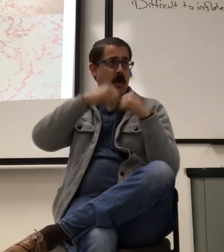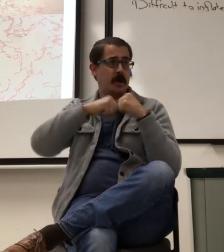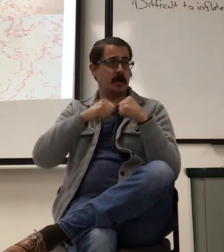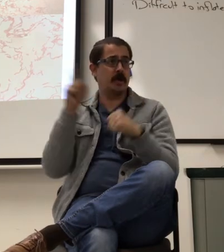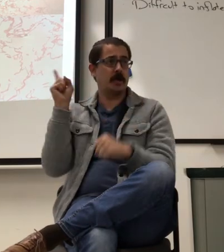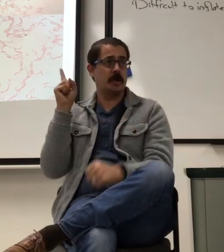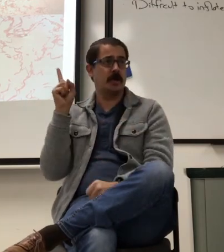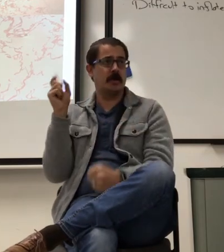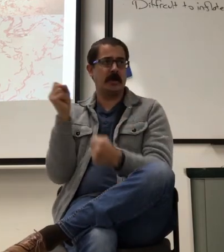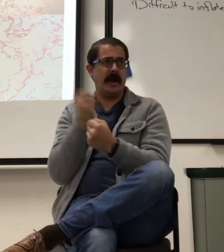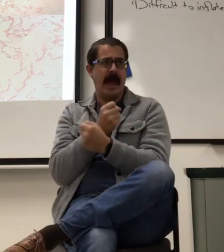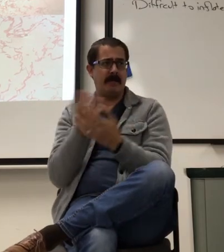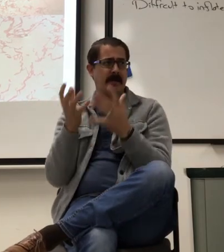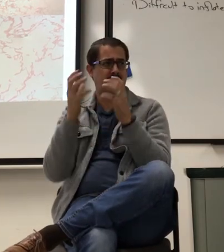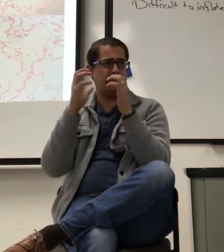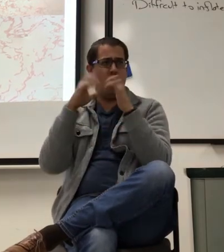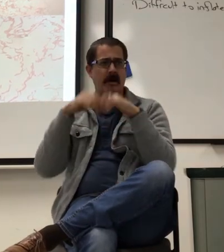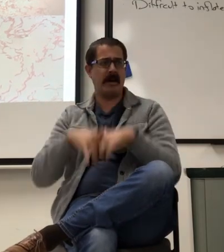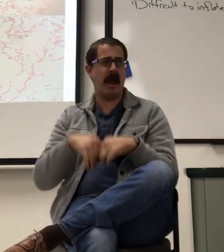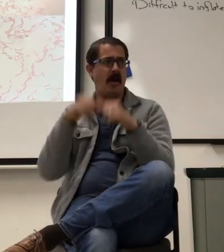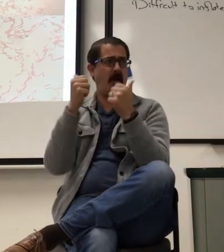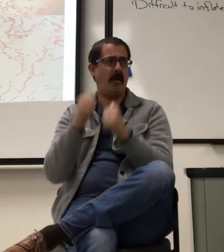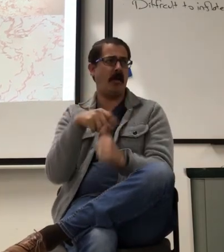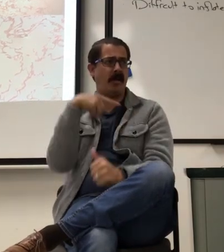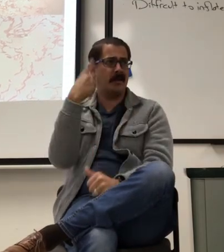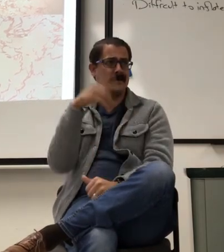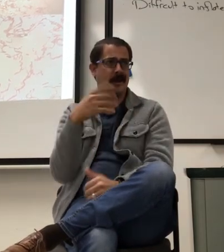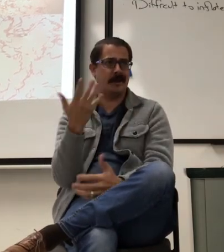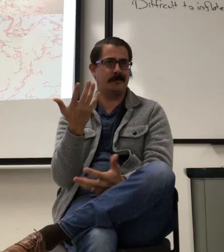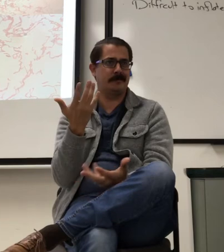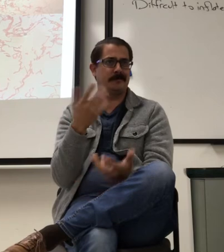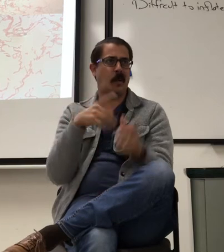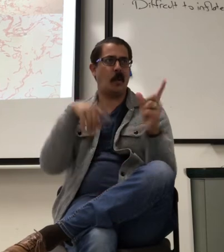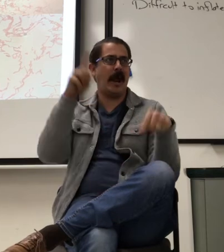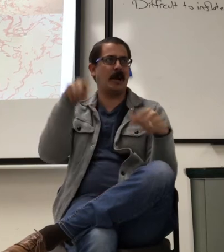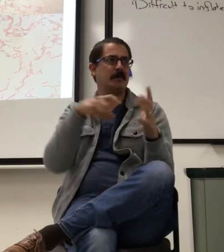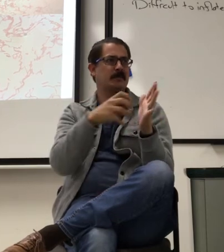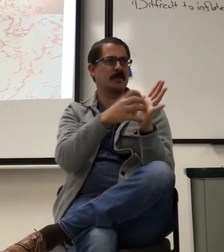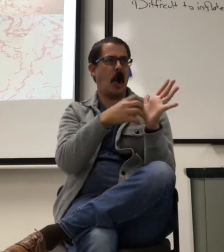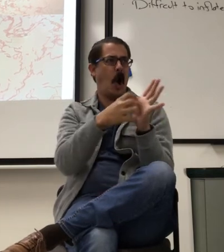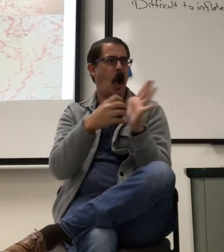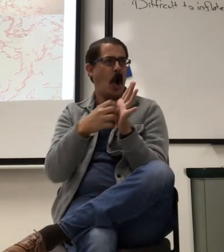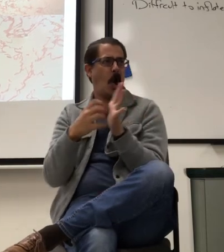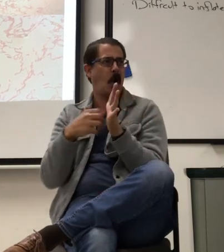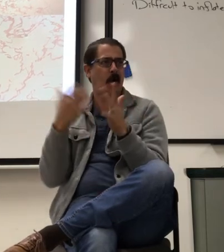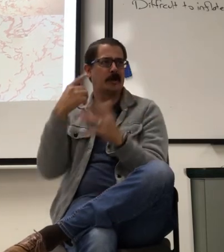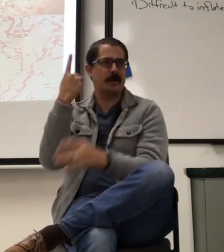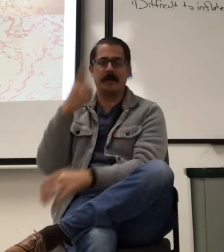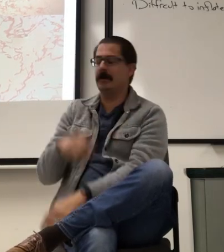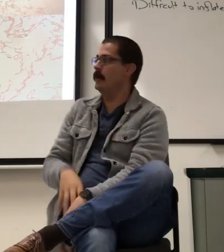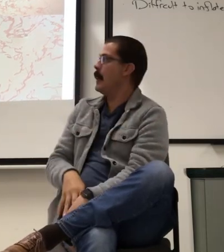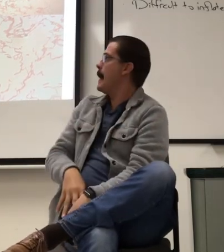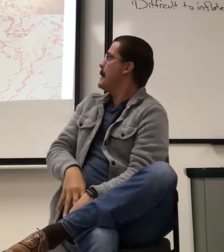this, everything has been broken down. Looks like a bunch of like random scar tissue.